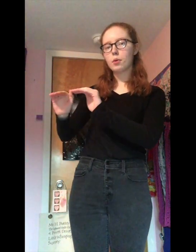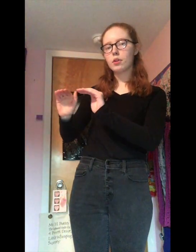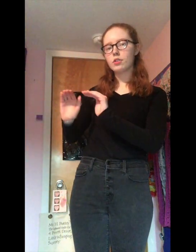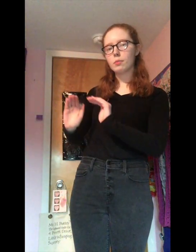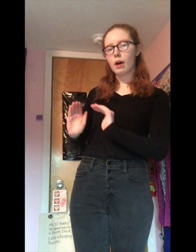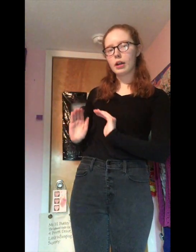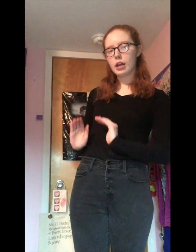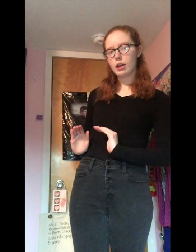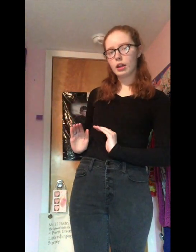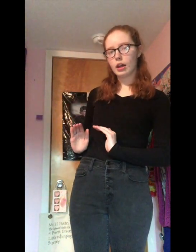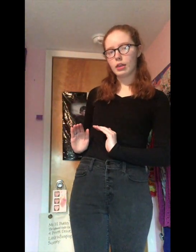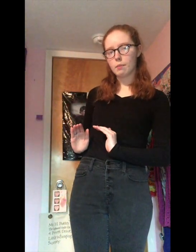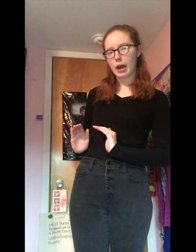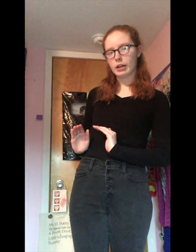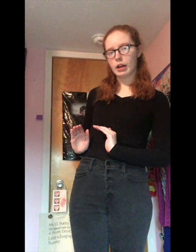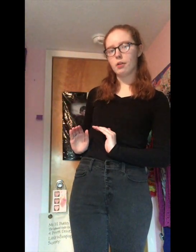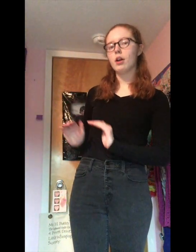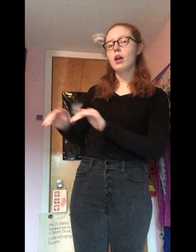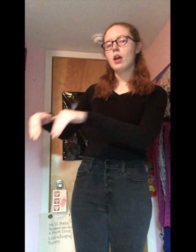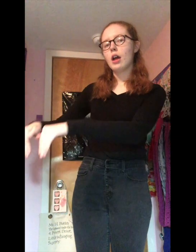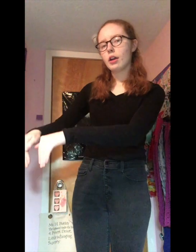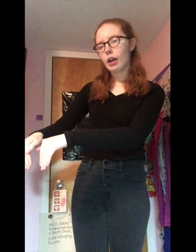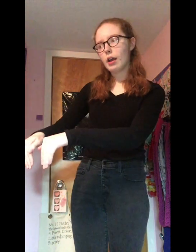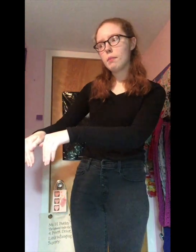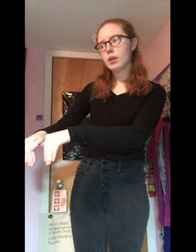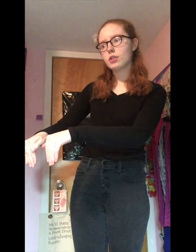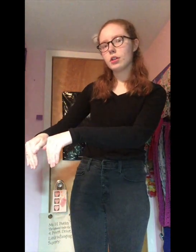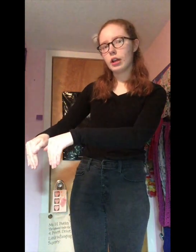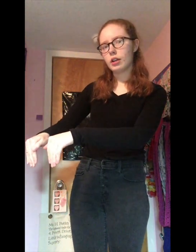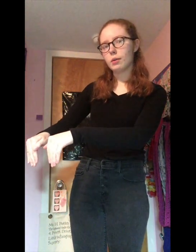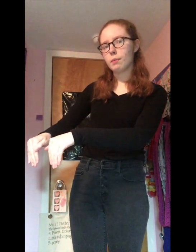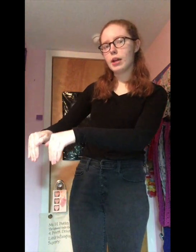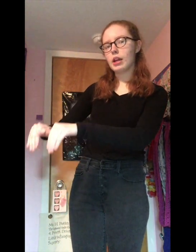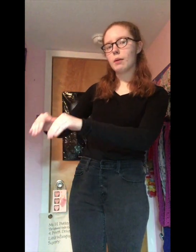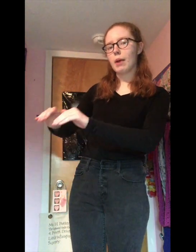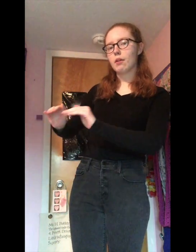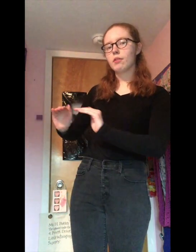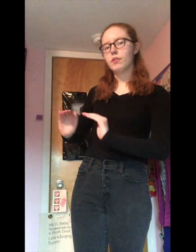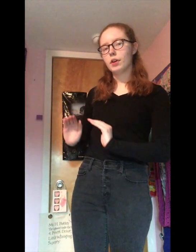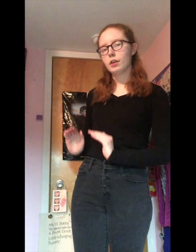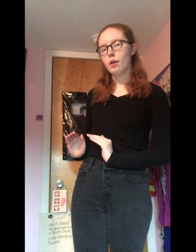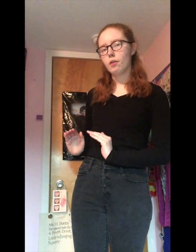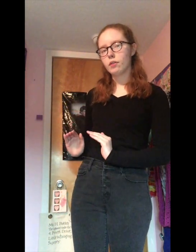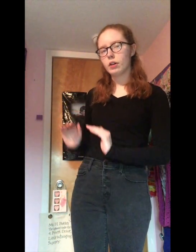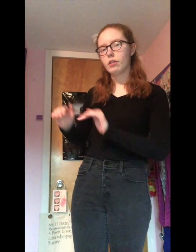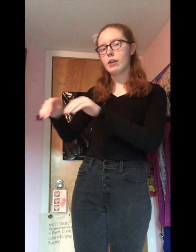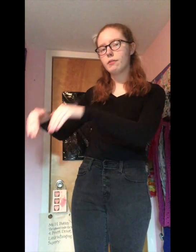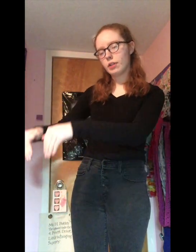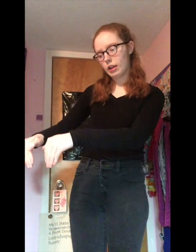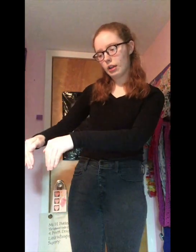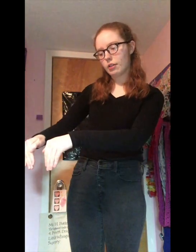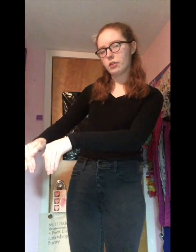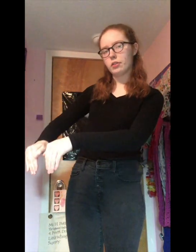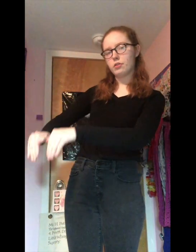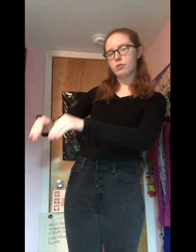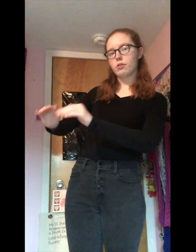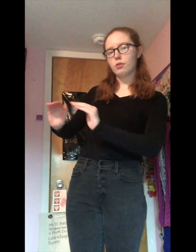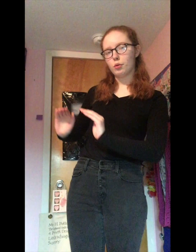towards your body and then back down. Kind of picture it like you're making a mound of dirt over a grave, like it's